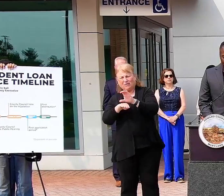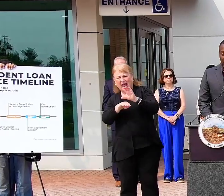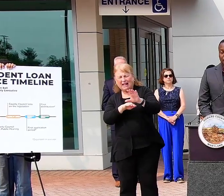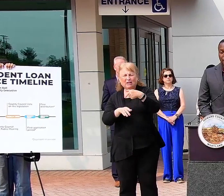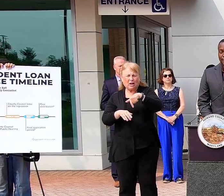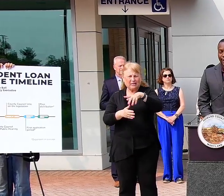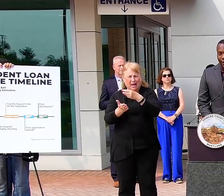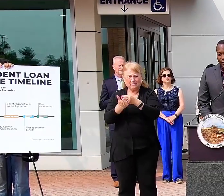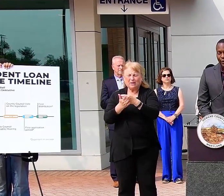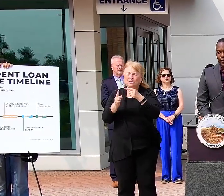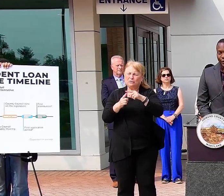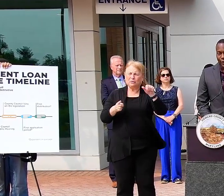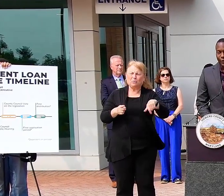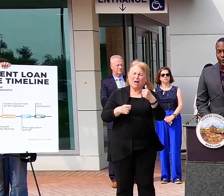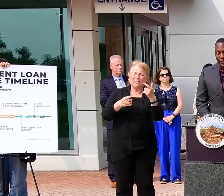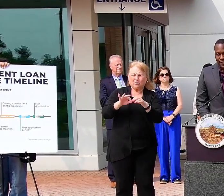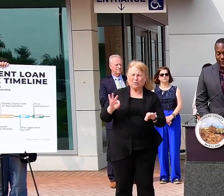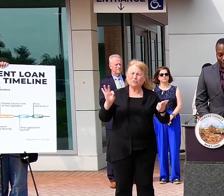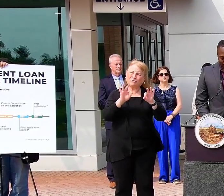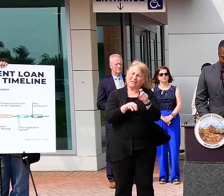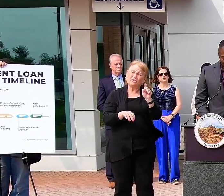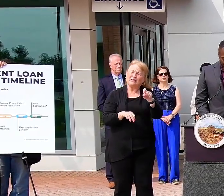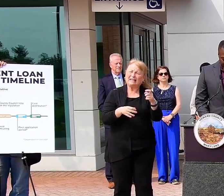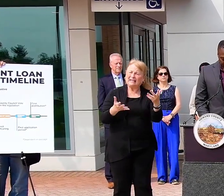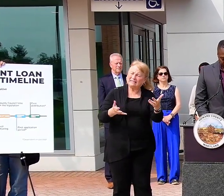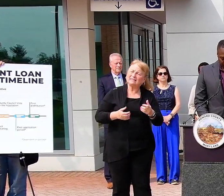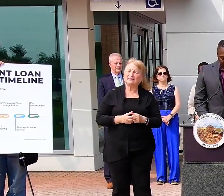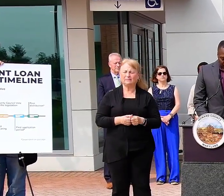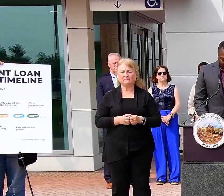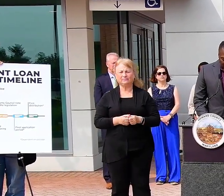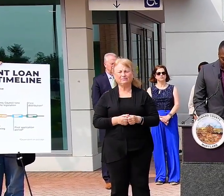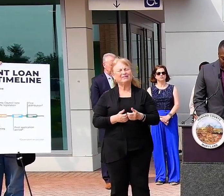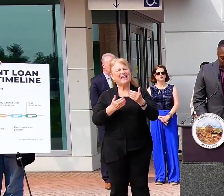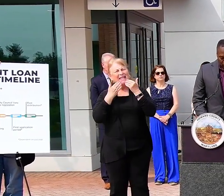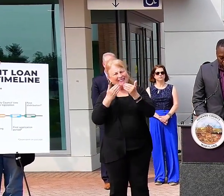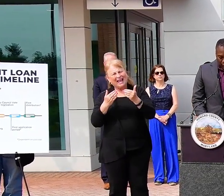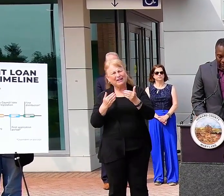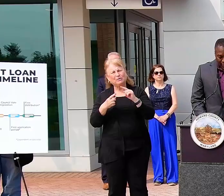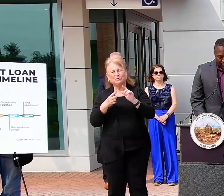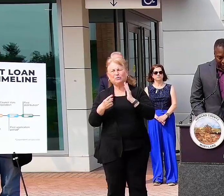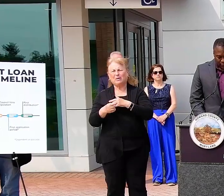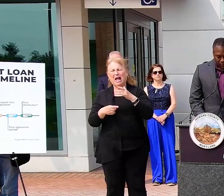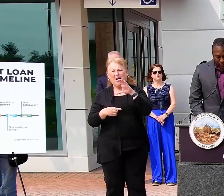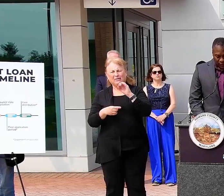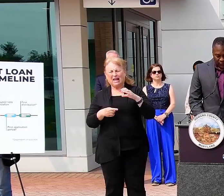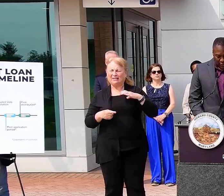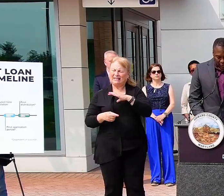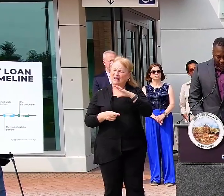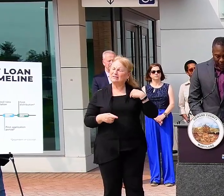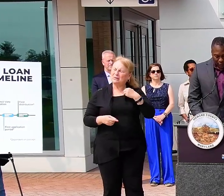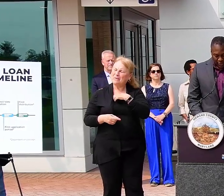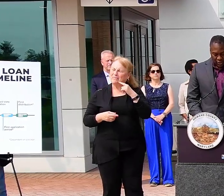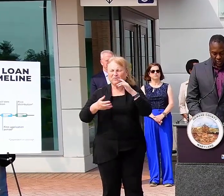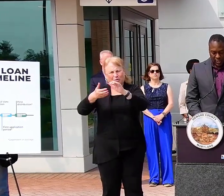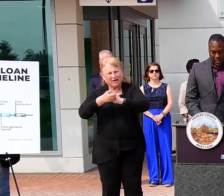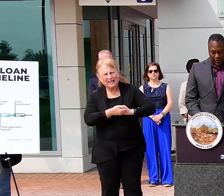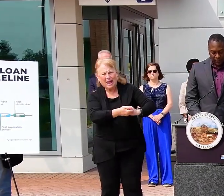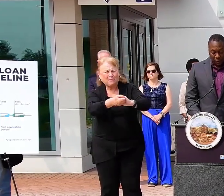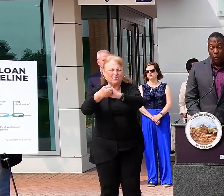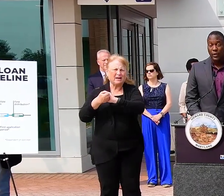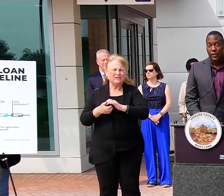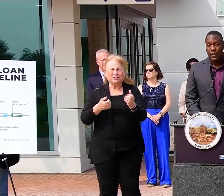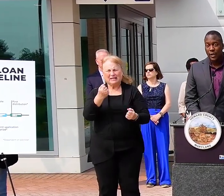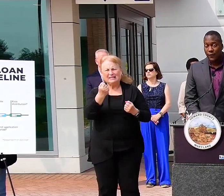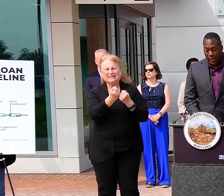those payments to other critical needs. Thank you to our county council members for their collaboration